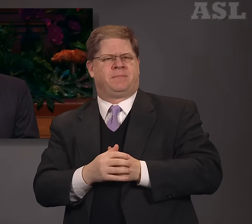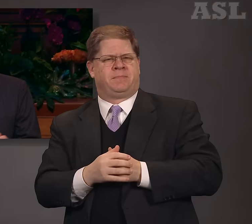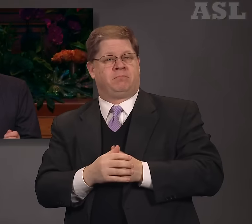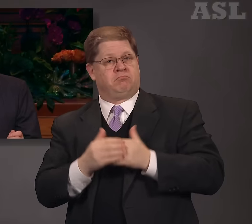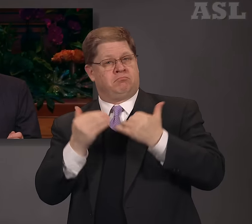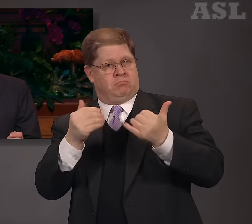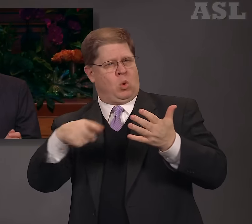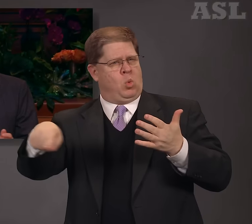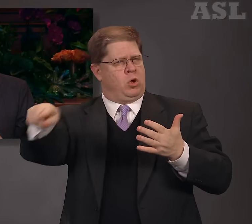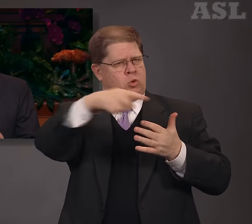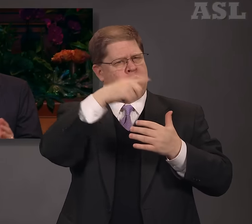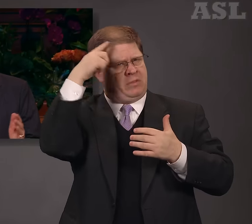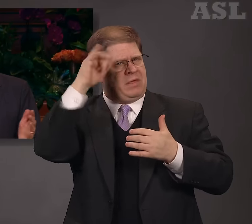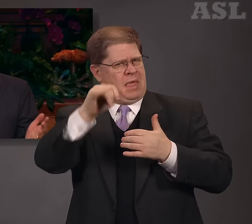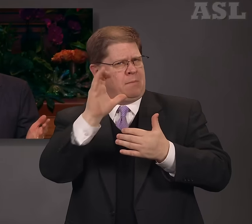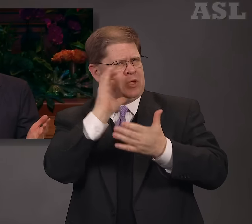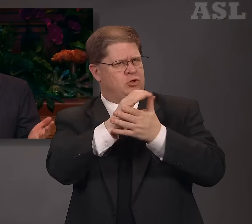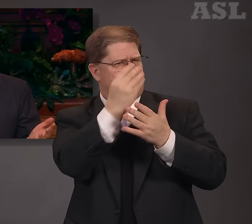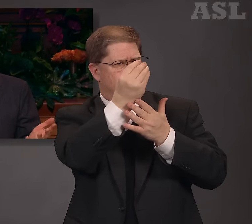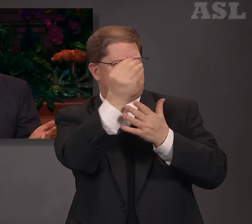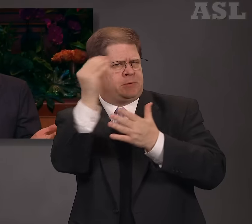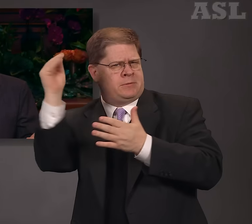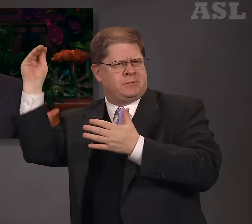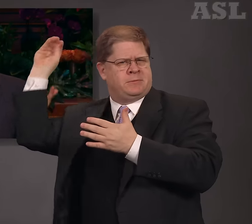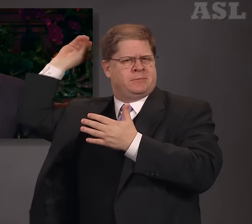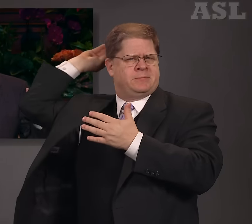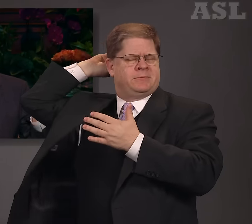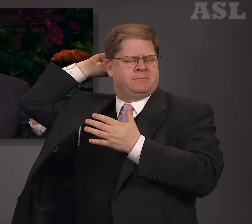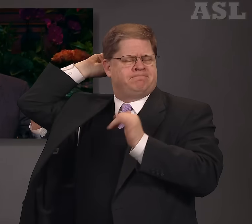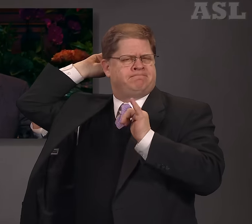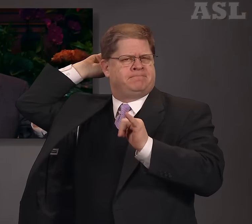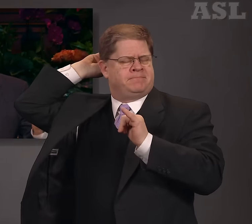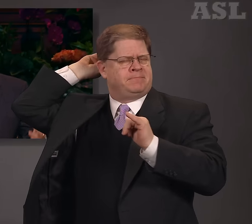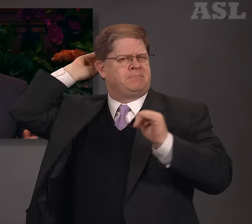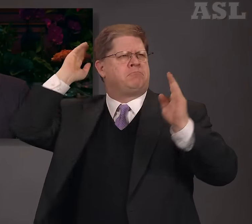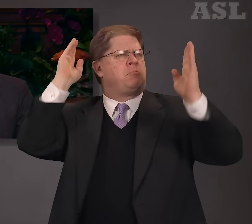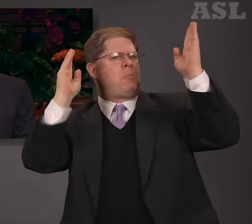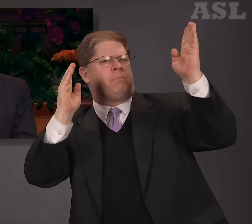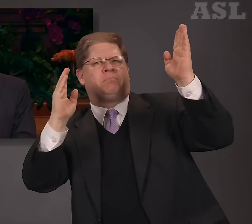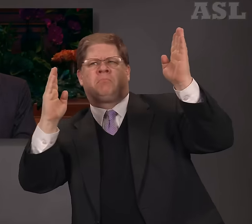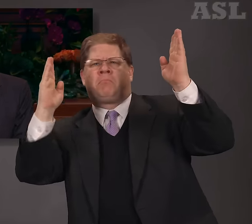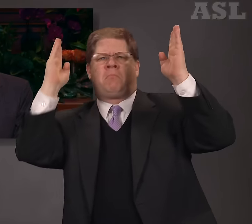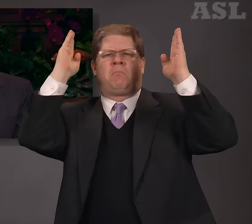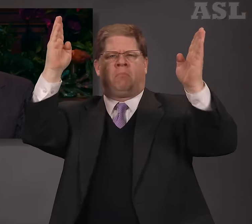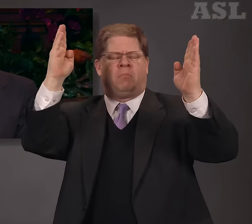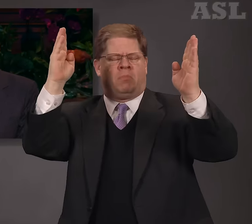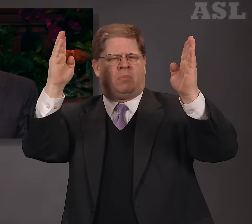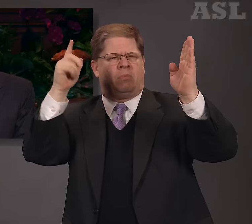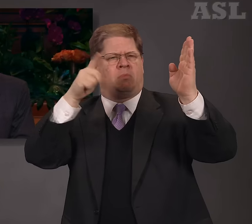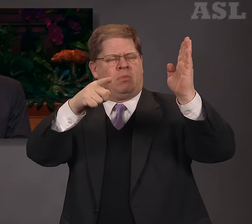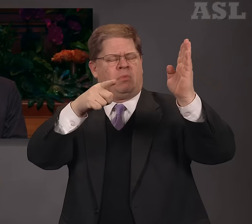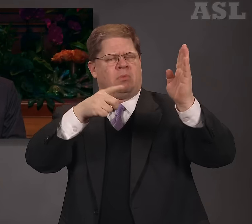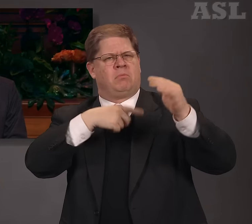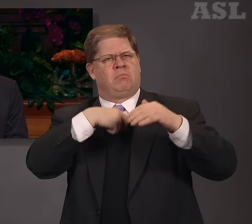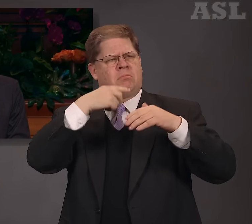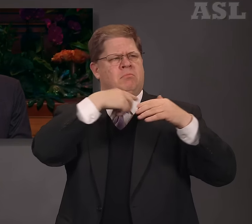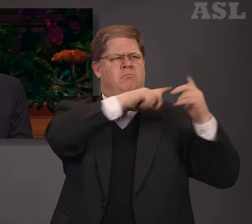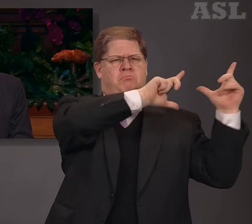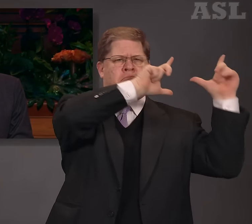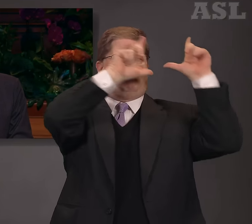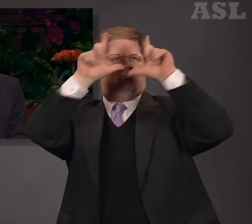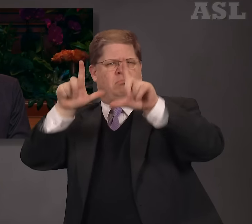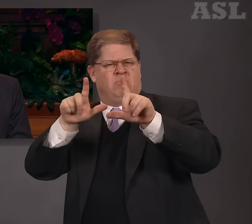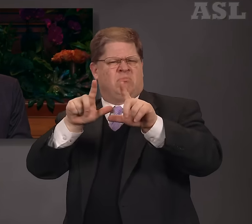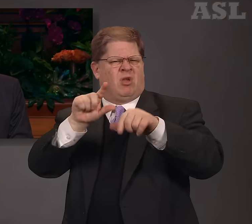I invite you to look at this stately bridge with its ascending twin towers built on a strong foundation through a